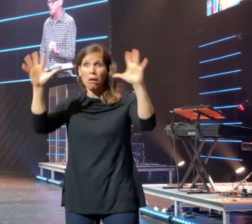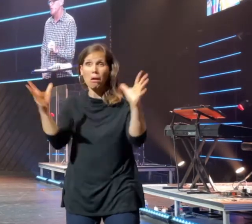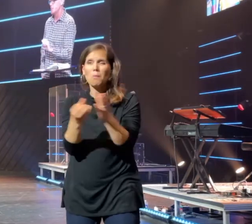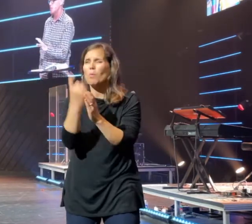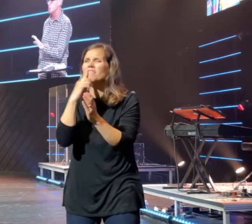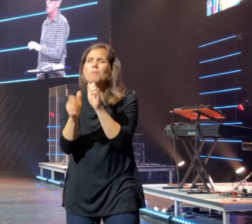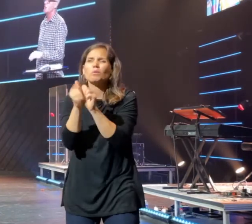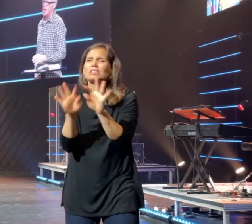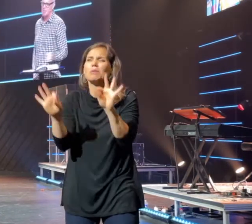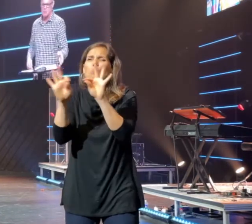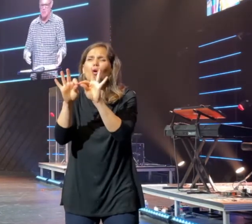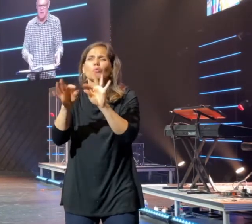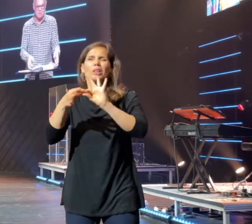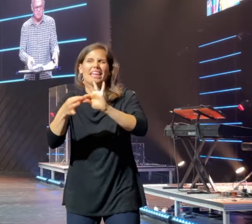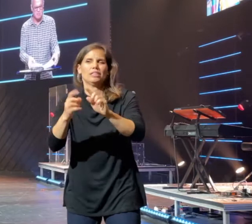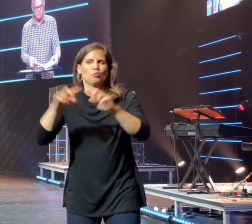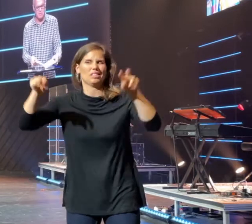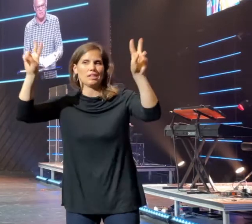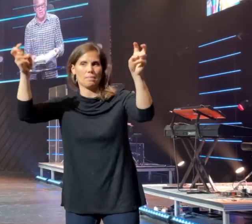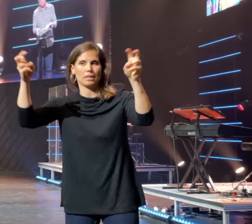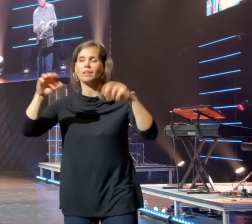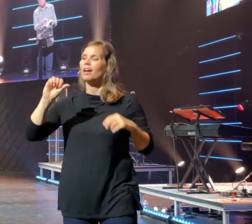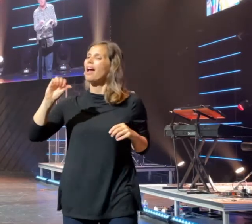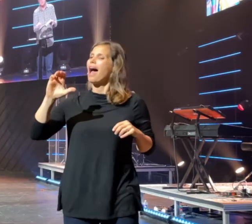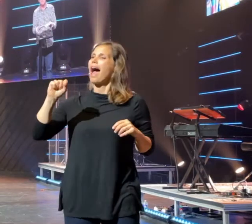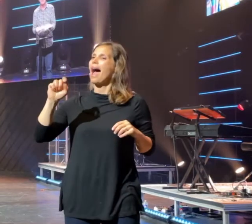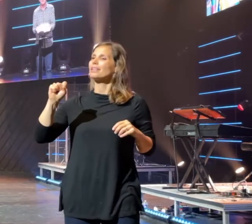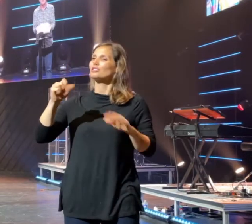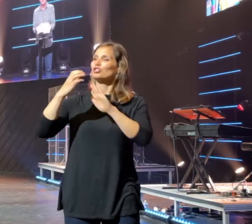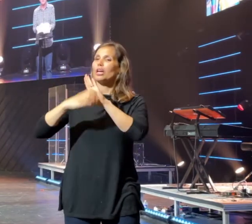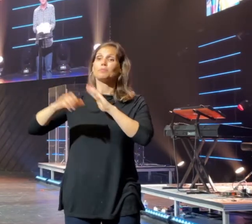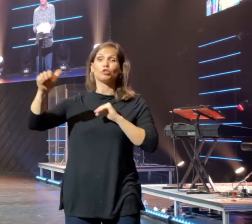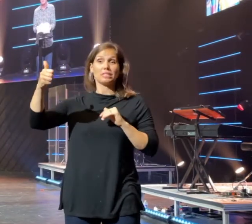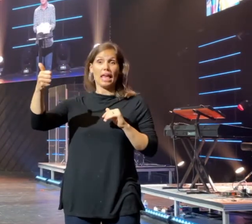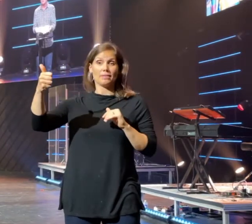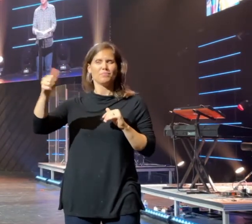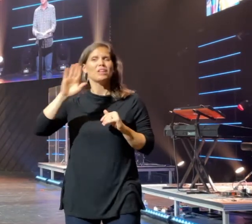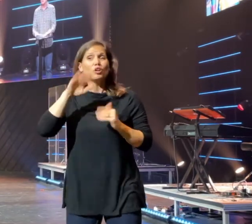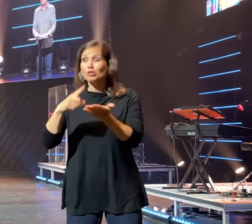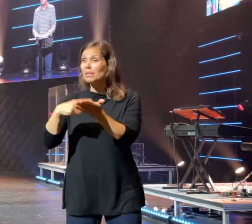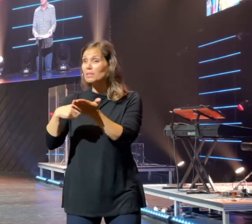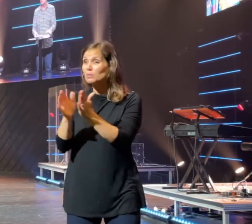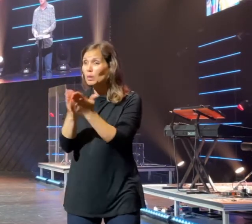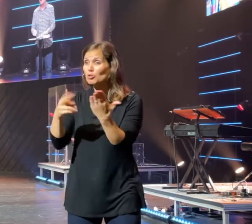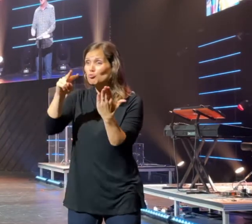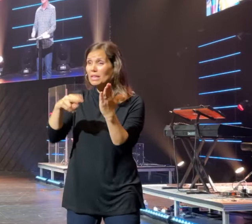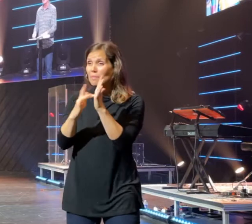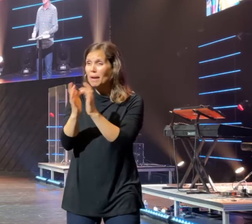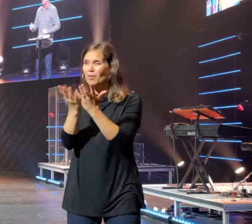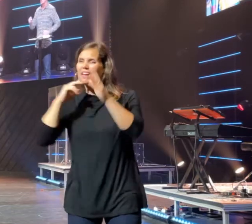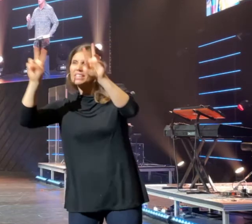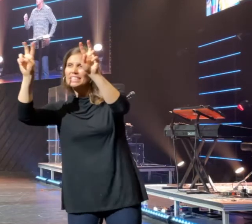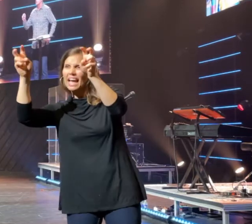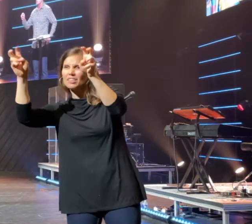10, maybe if you have a copy of the Bible, sometimes they put titles on there that are not part of the scripture, but they're supposed to be helpful. Often it'll